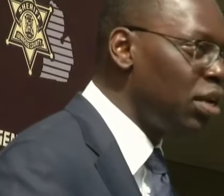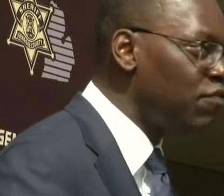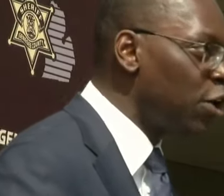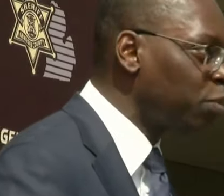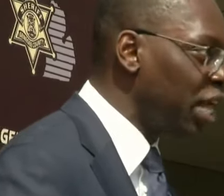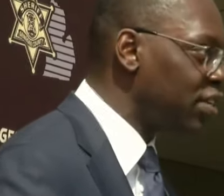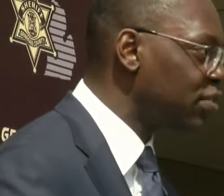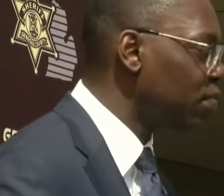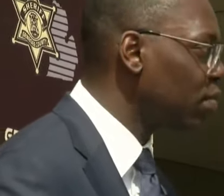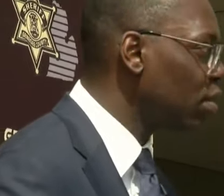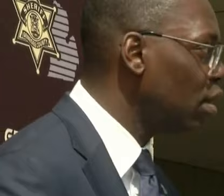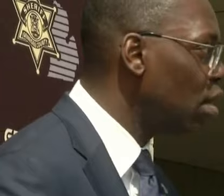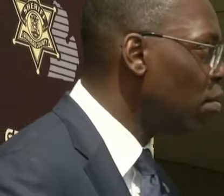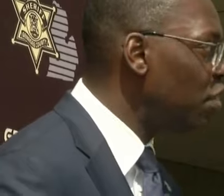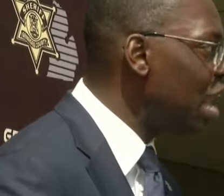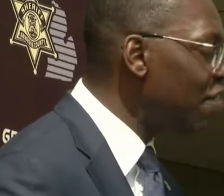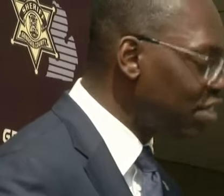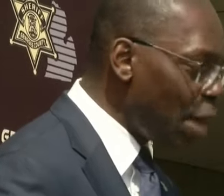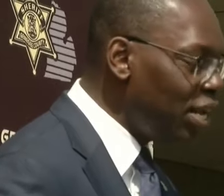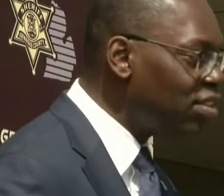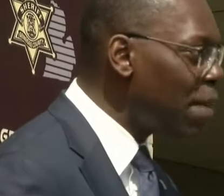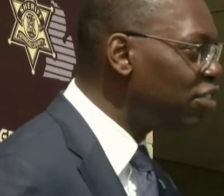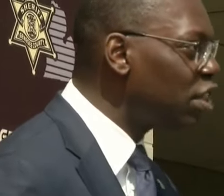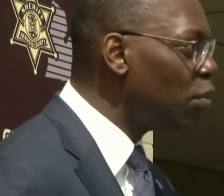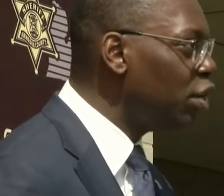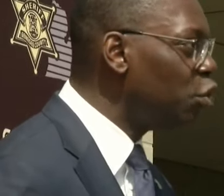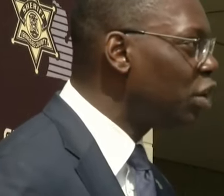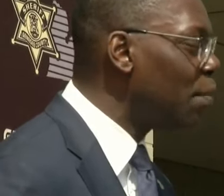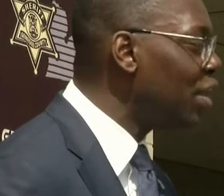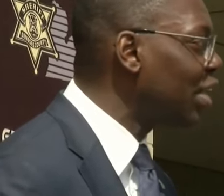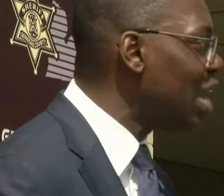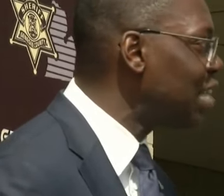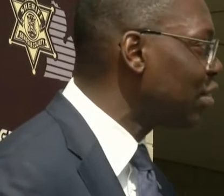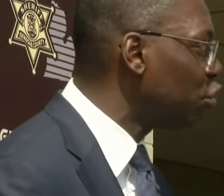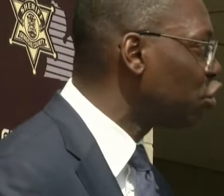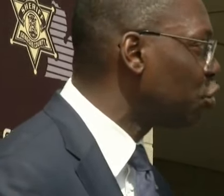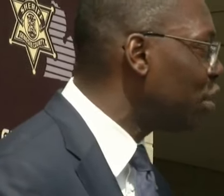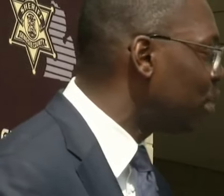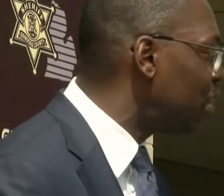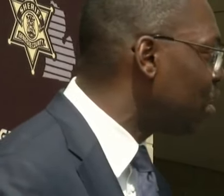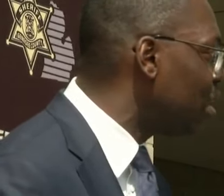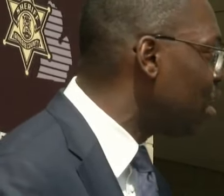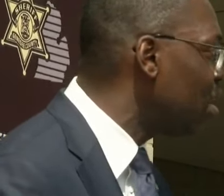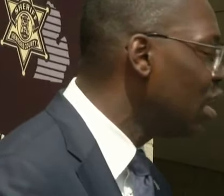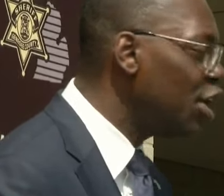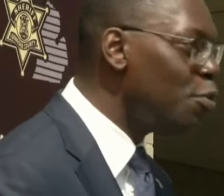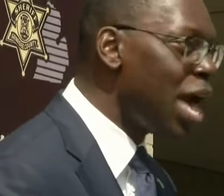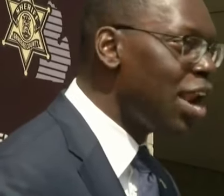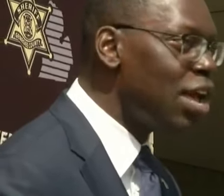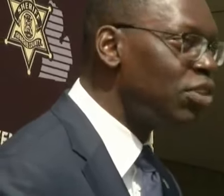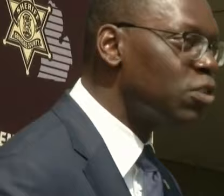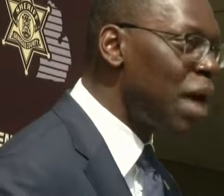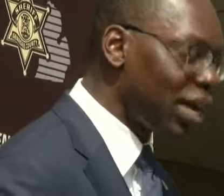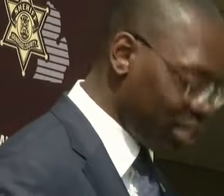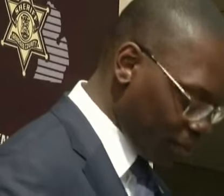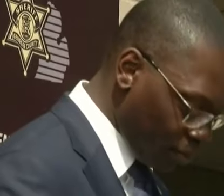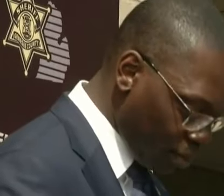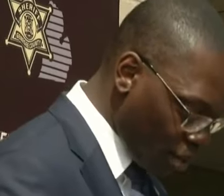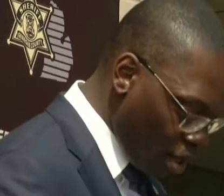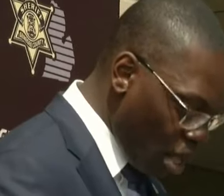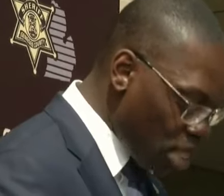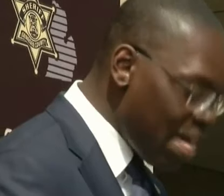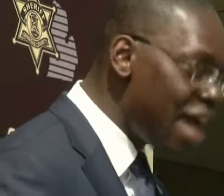with the system in the first place. But then after that, we need to make sure that when you do come into contact, that you're treated with dignity, humanity, and